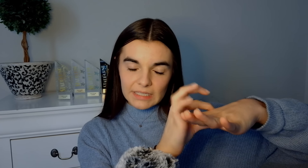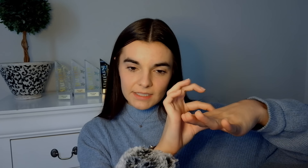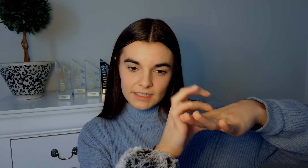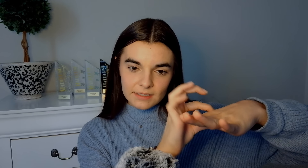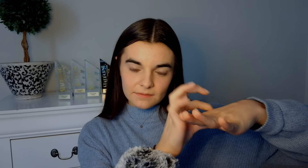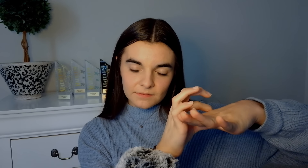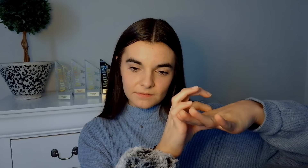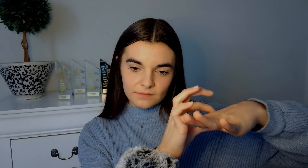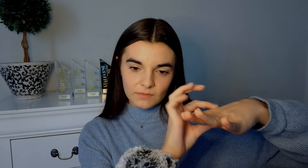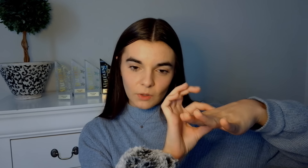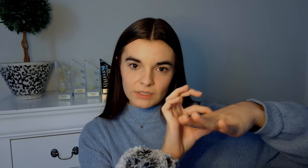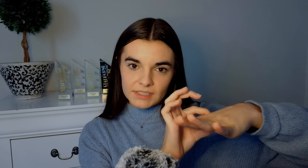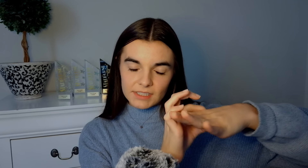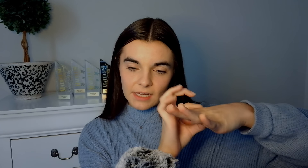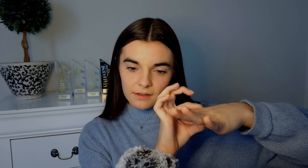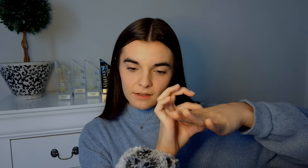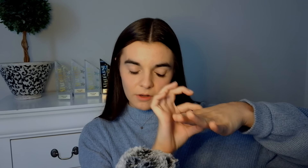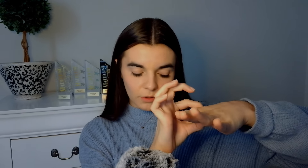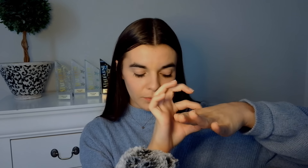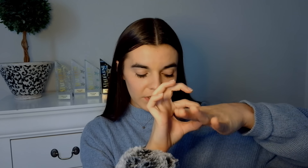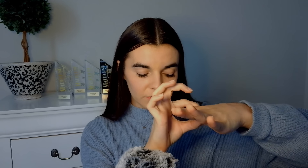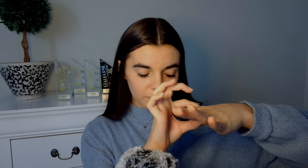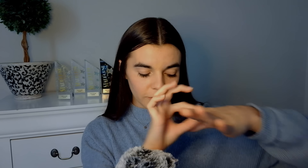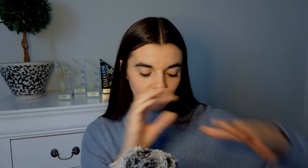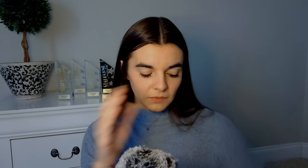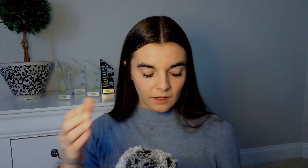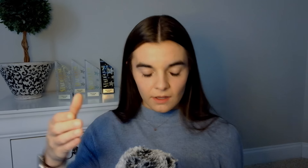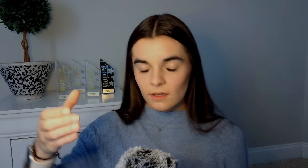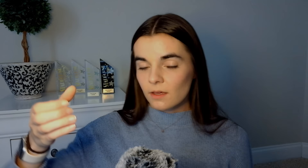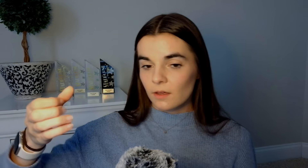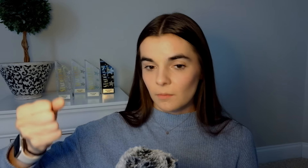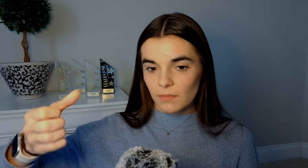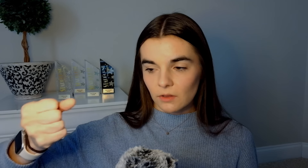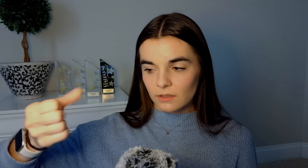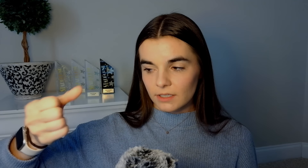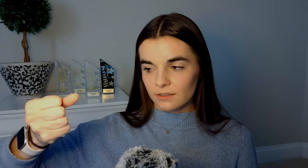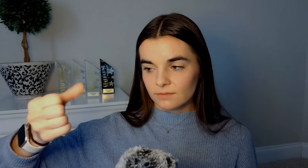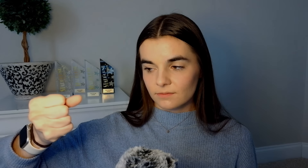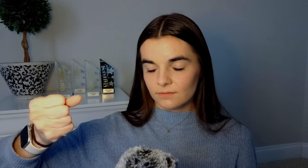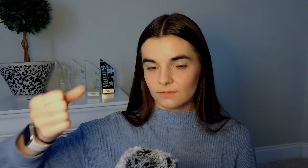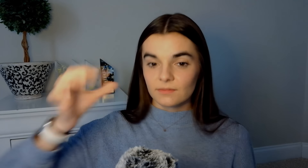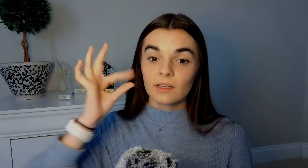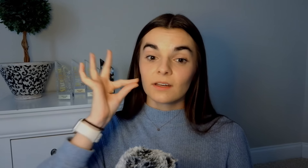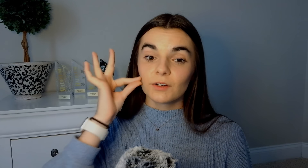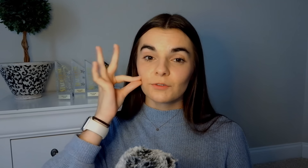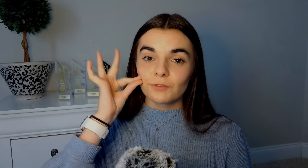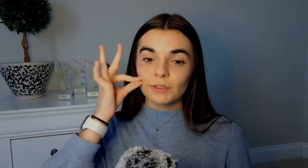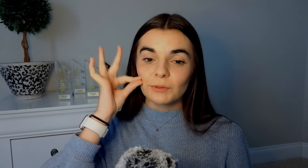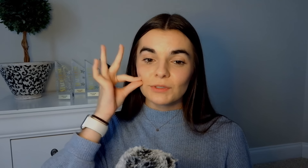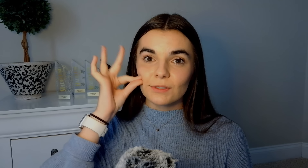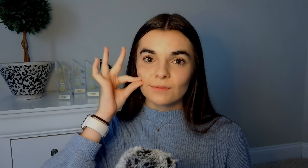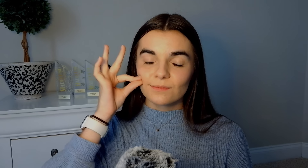Meat or steak or beef. Milk. Fruit.